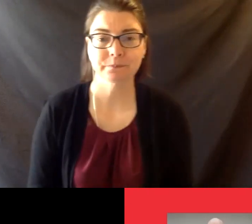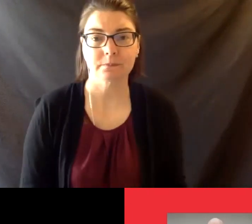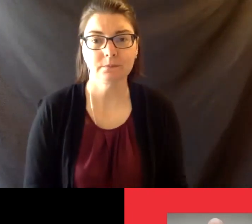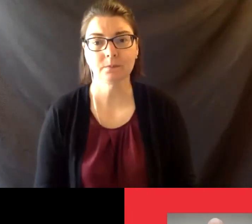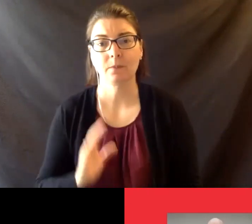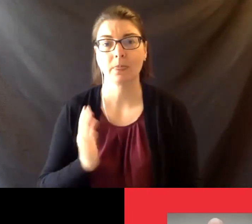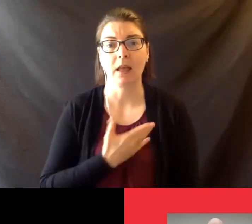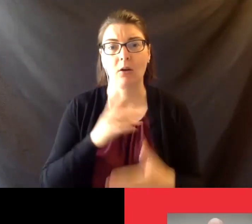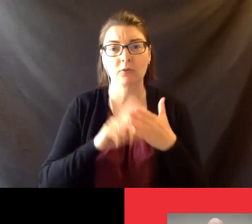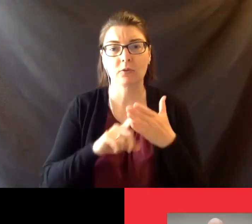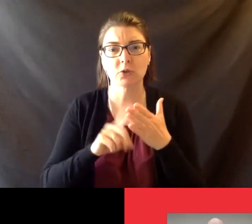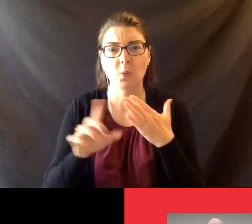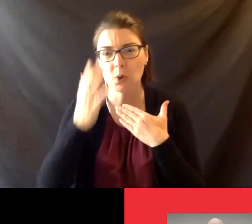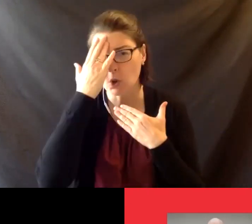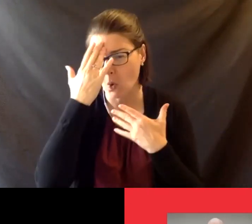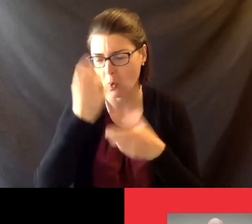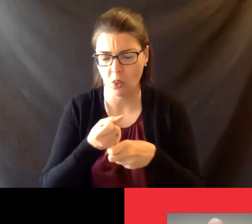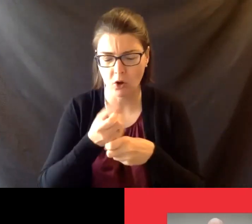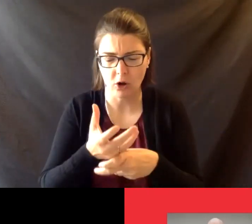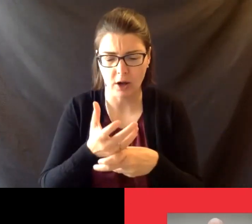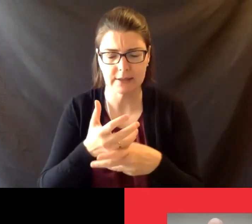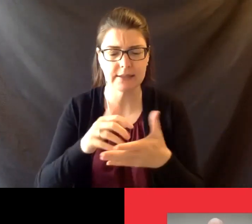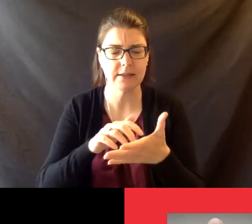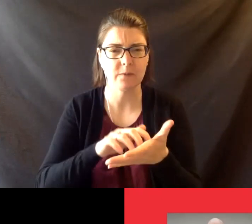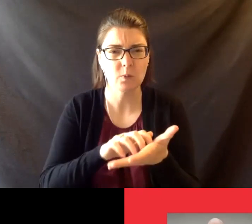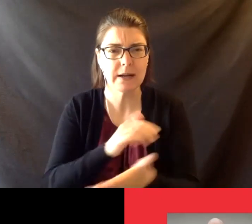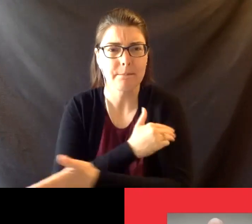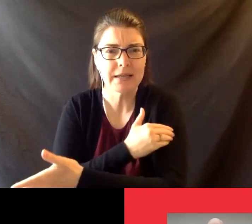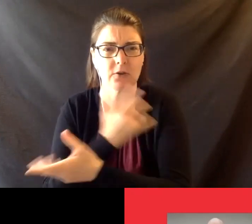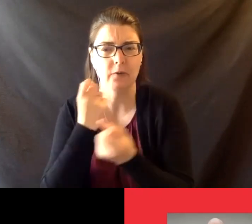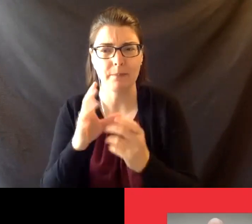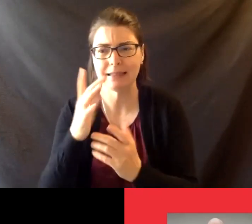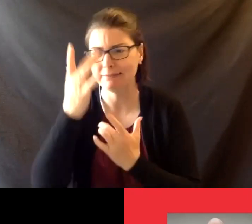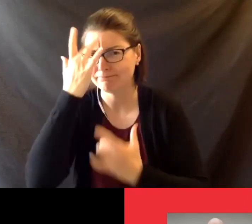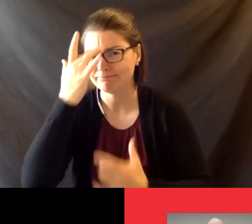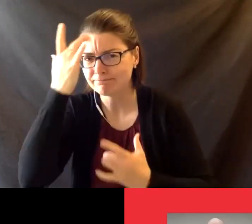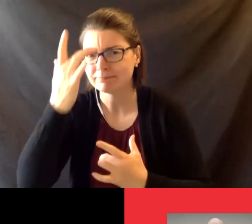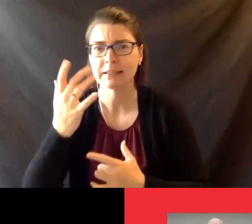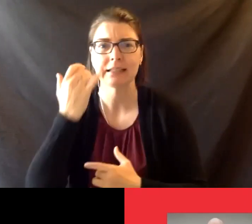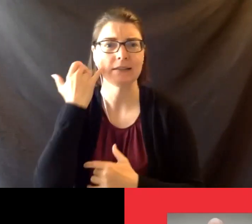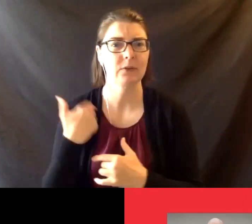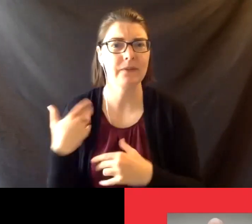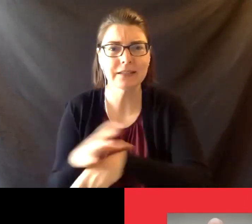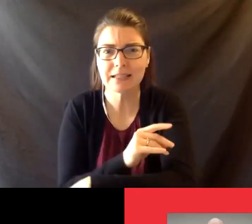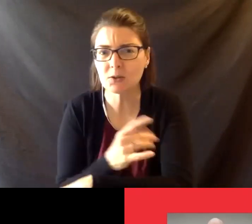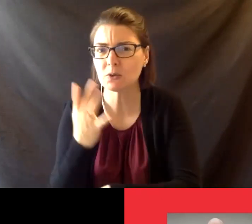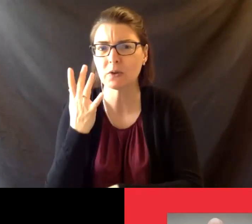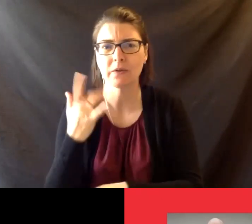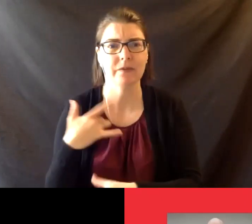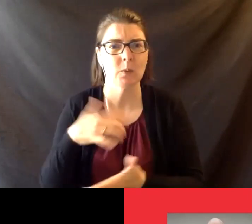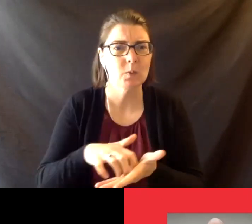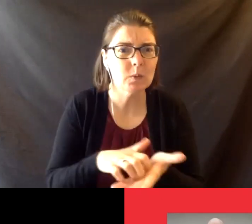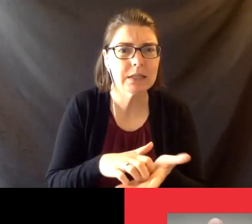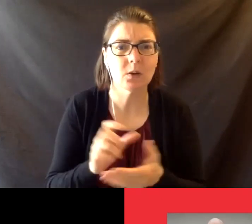the causes of muscle weakness in many diseases. Why do people feel weak when they have cancer, or weak when they have muscular